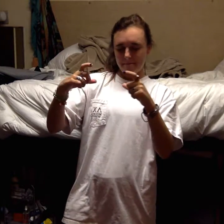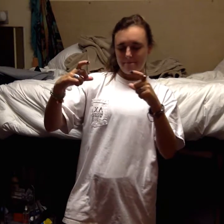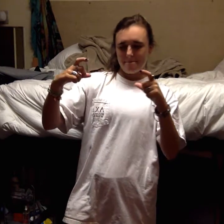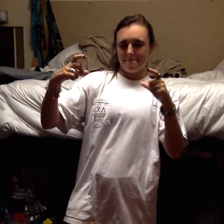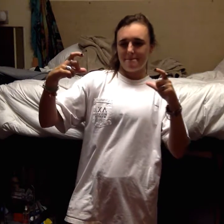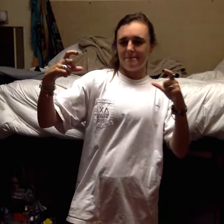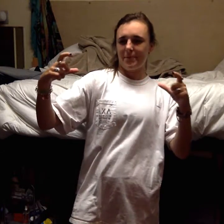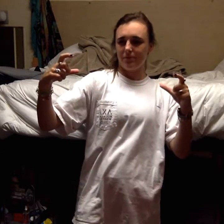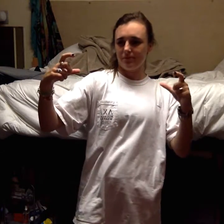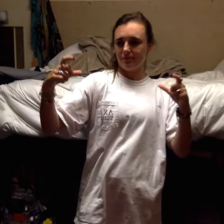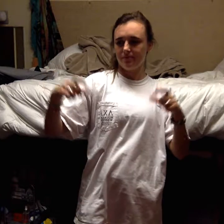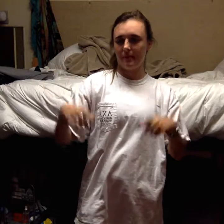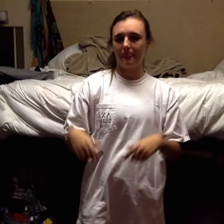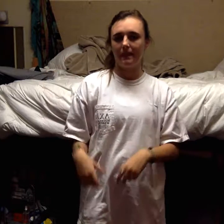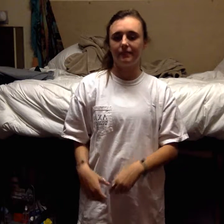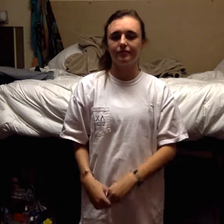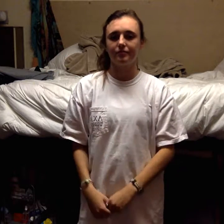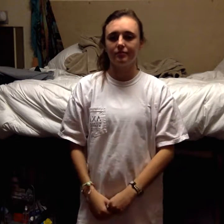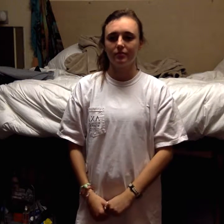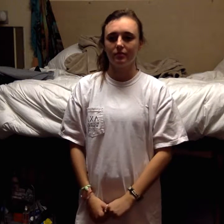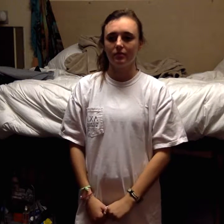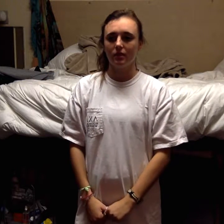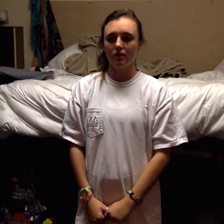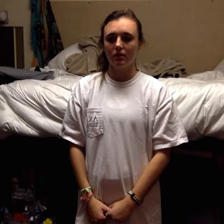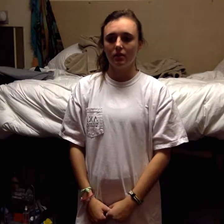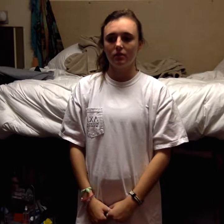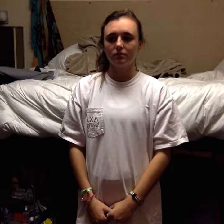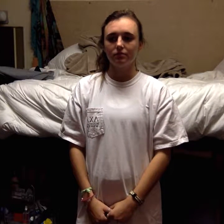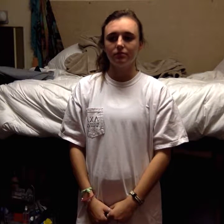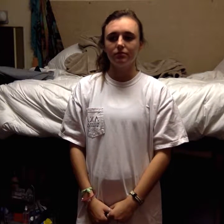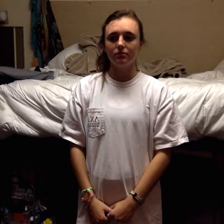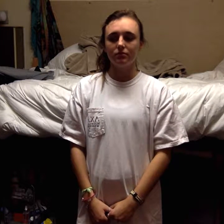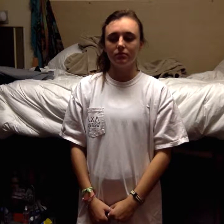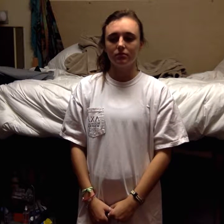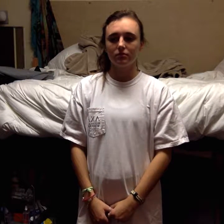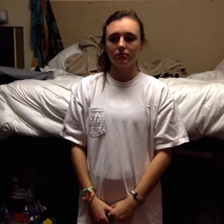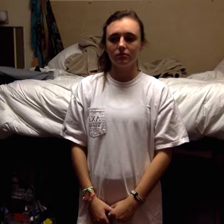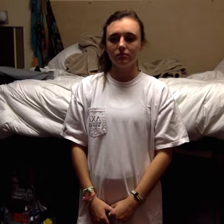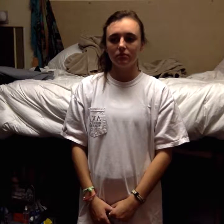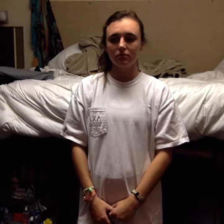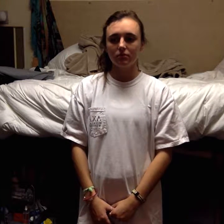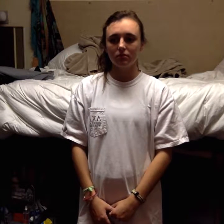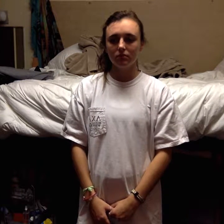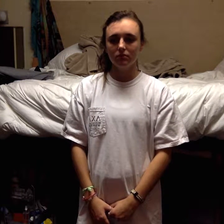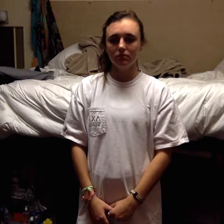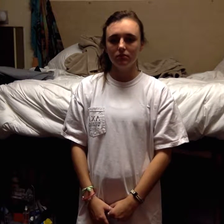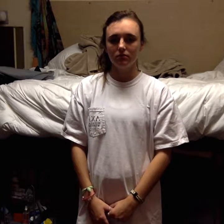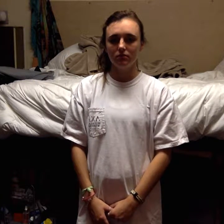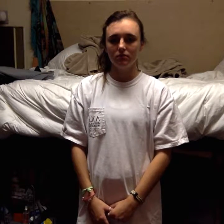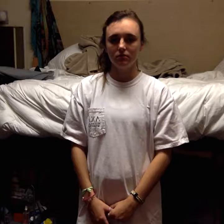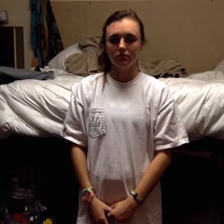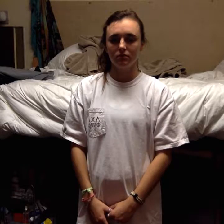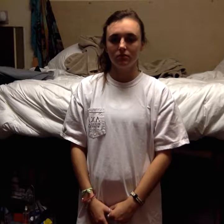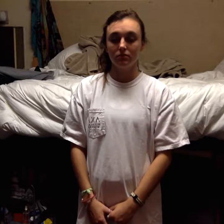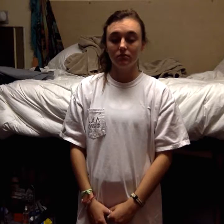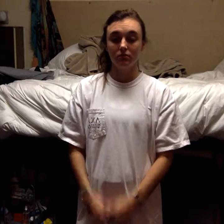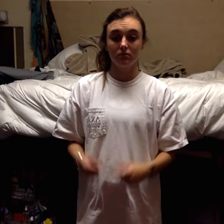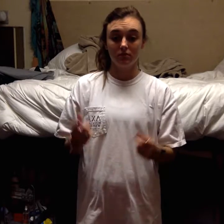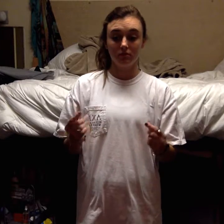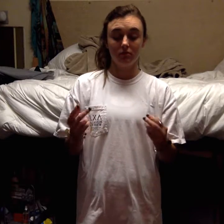you had a long enough triangle, that would make it very easy. Since this is eye level, what you can do very, very easily is